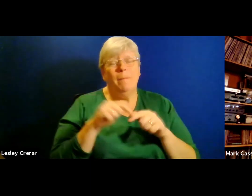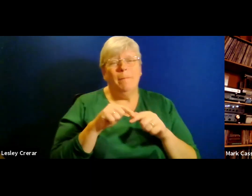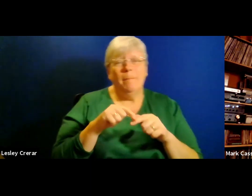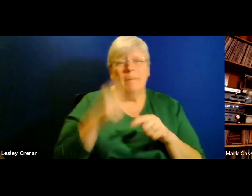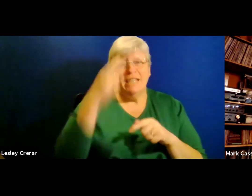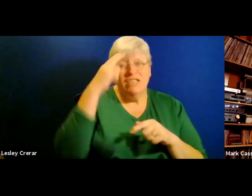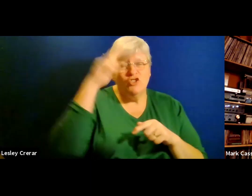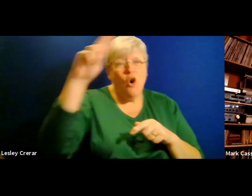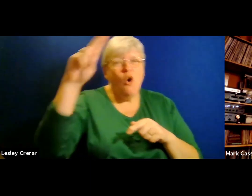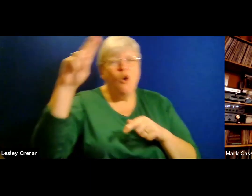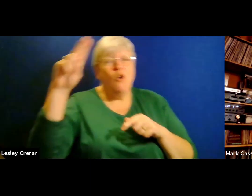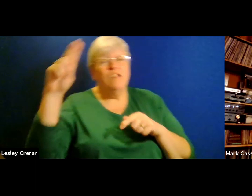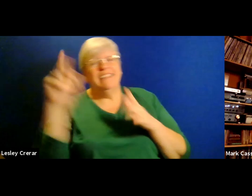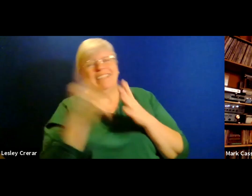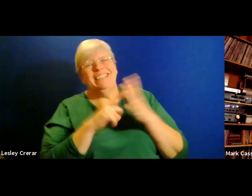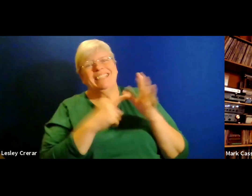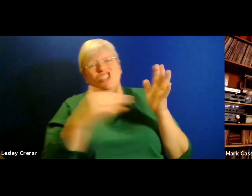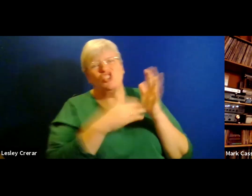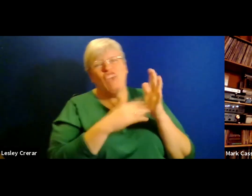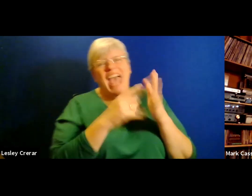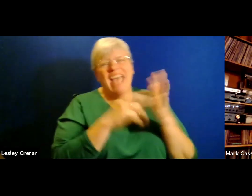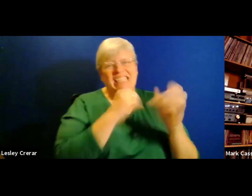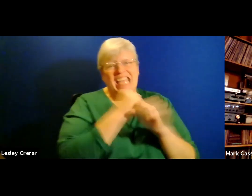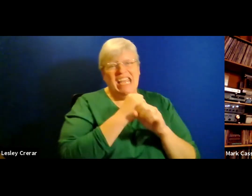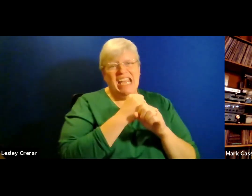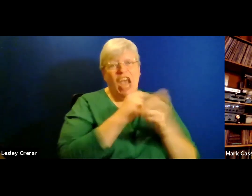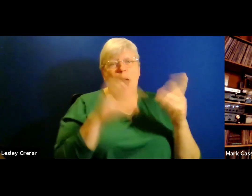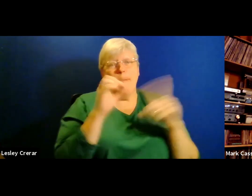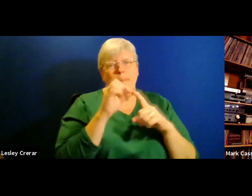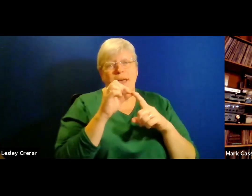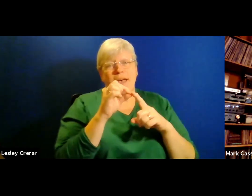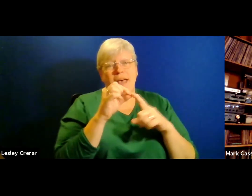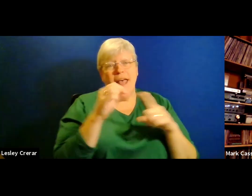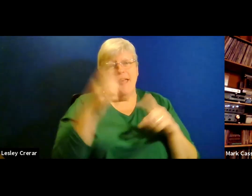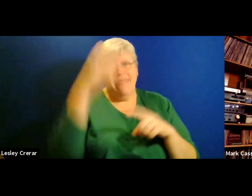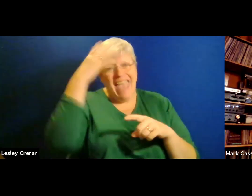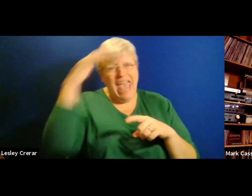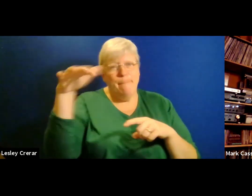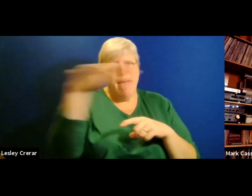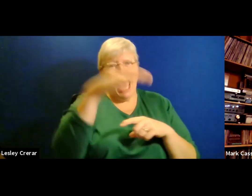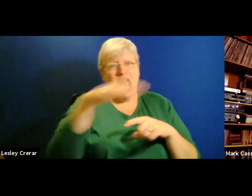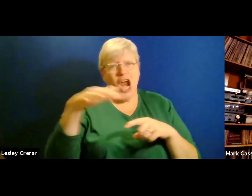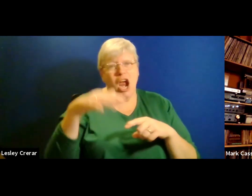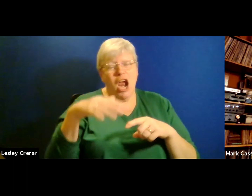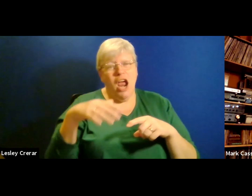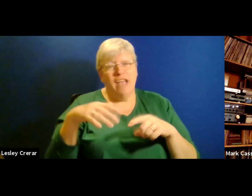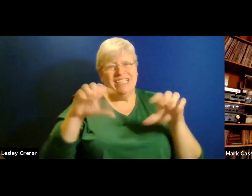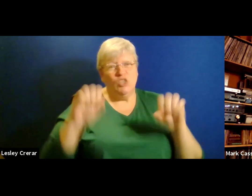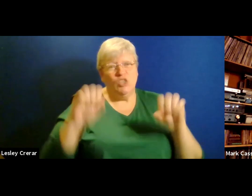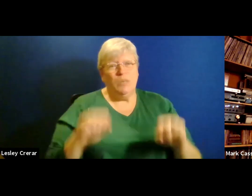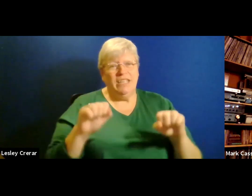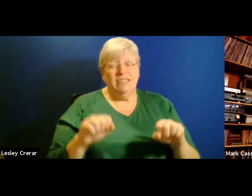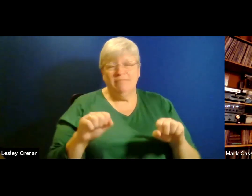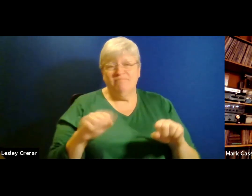called Jazzing Up the Empire Suite. And if you want to read any other things into it, that's